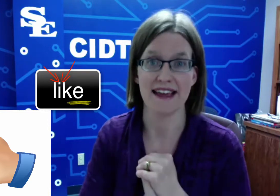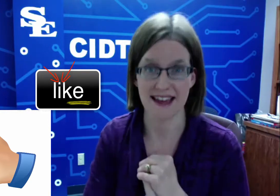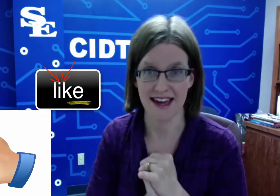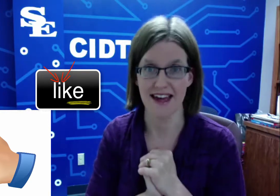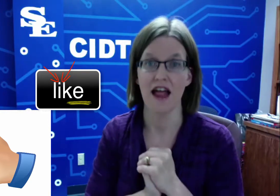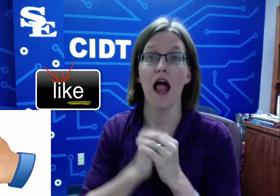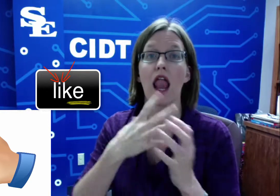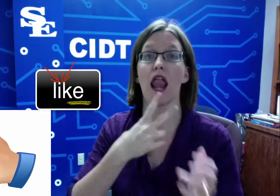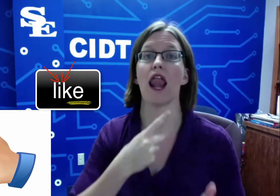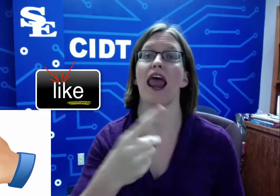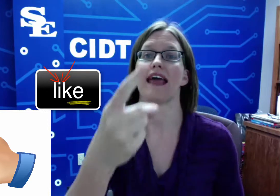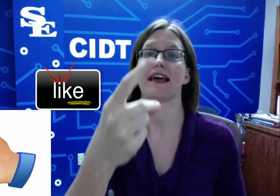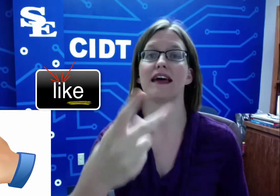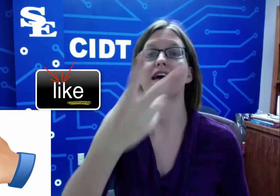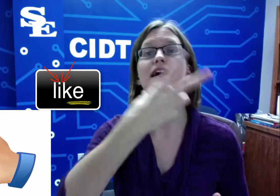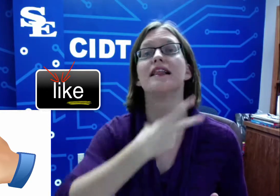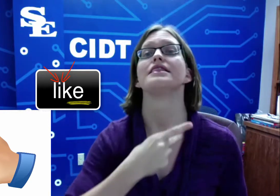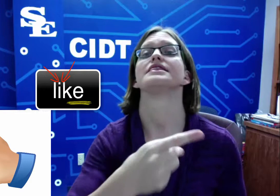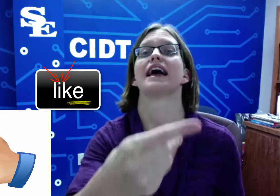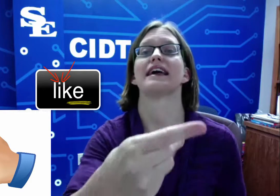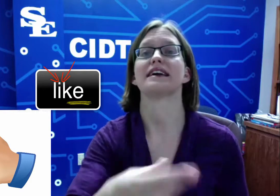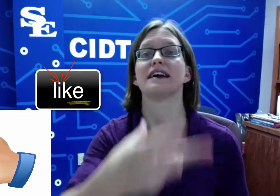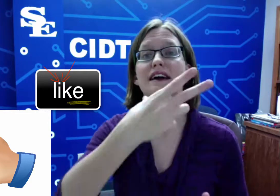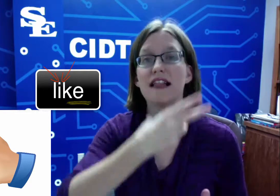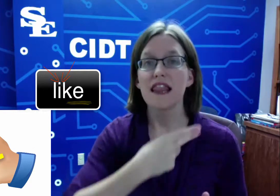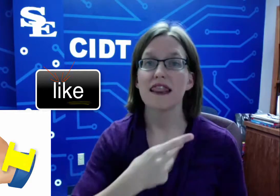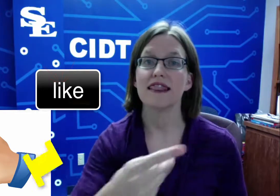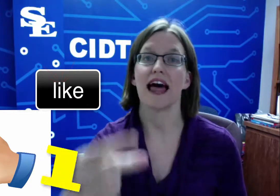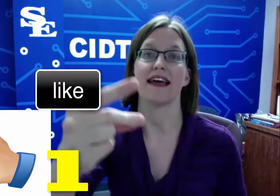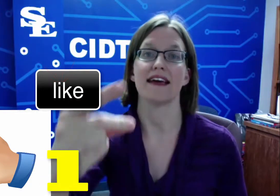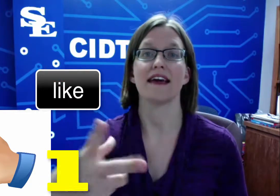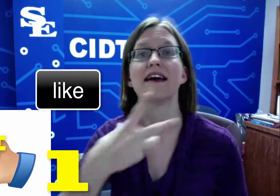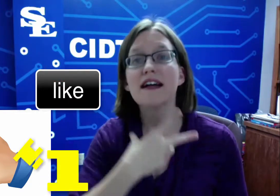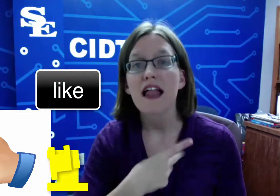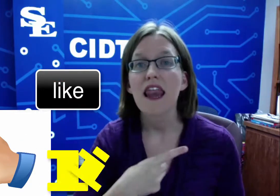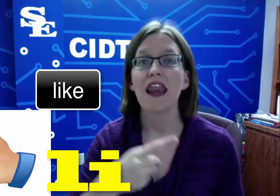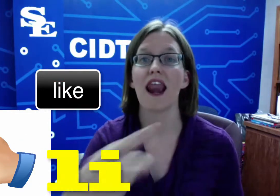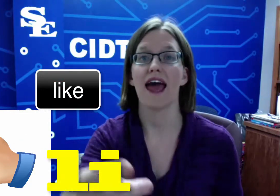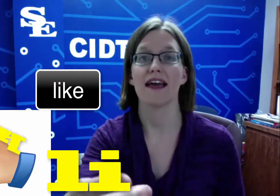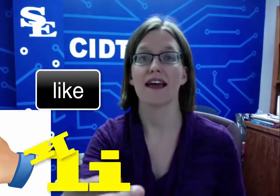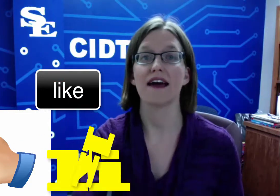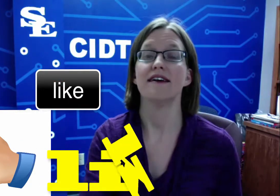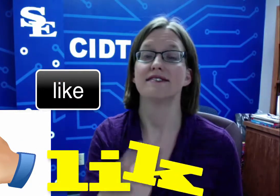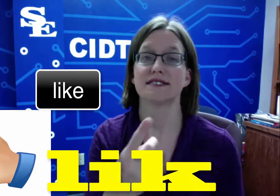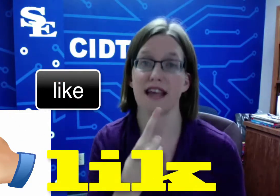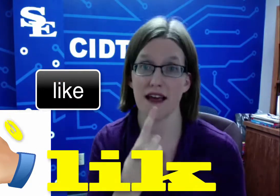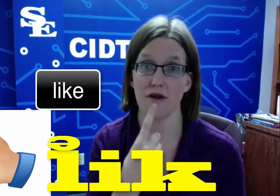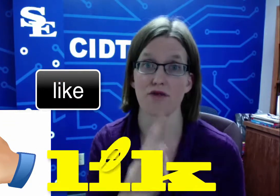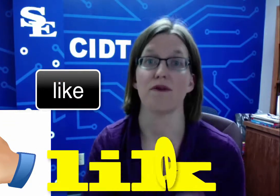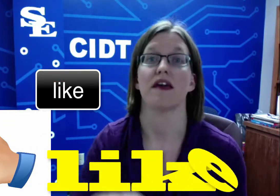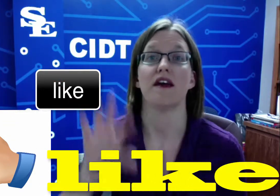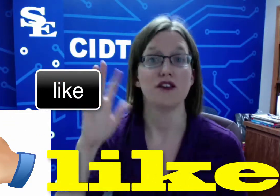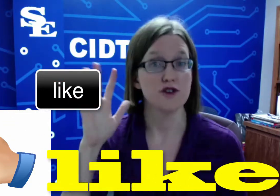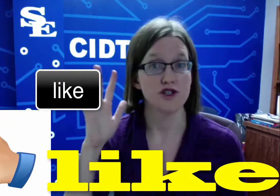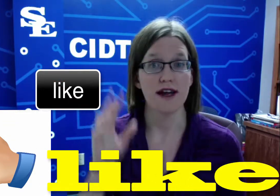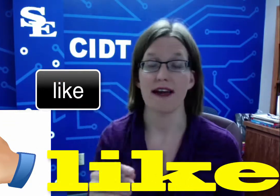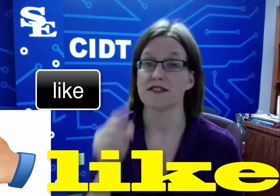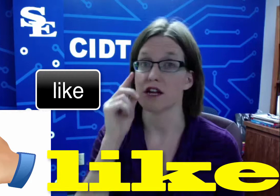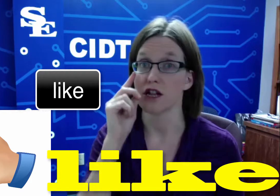Like. Like. Like. Like. Like. Say it with me. Use your hands.